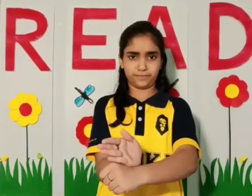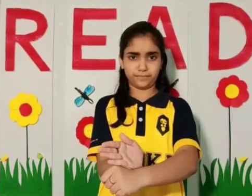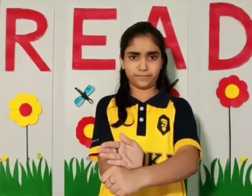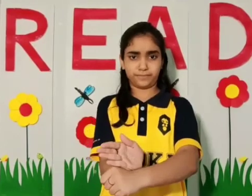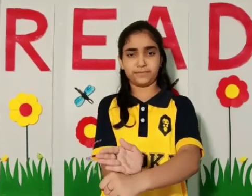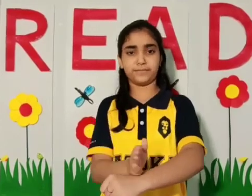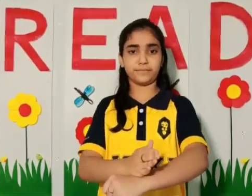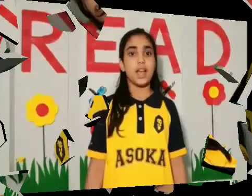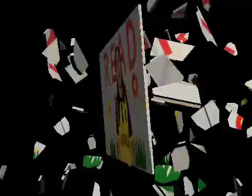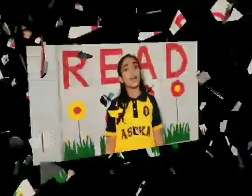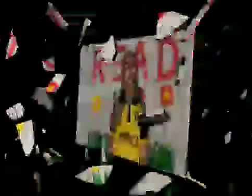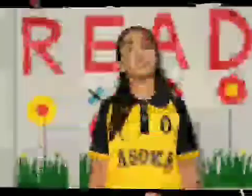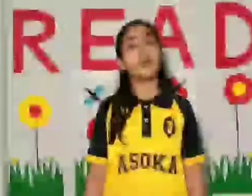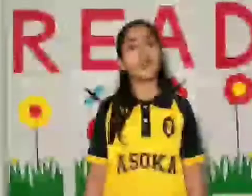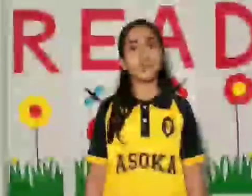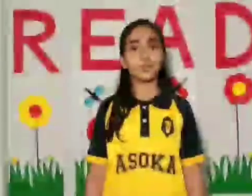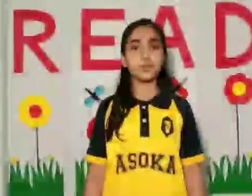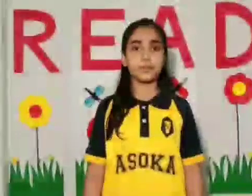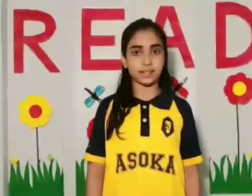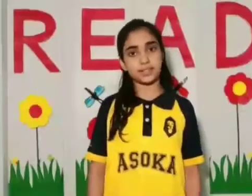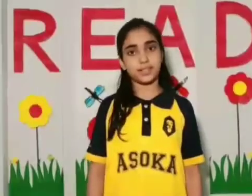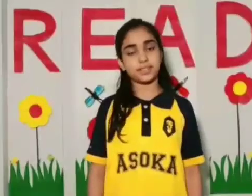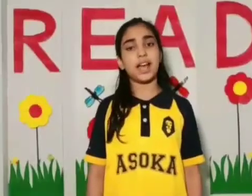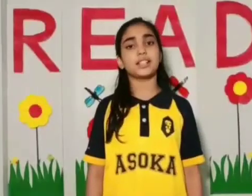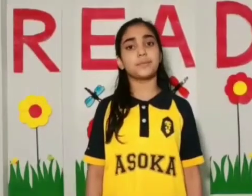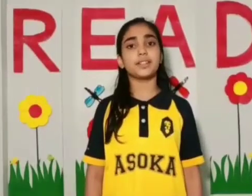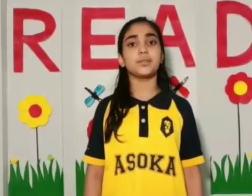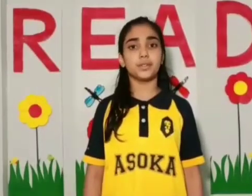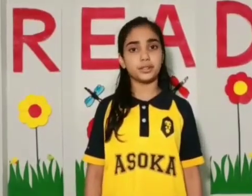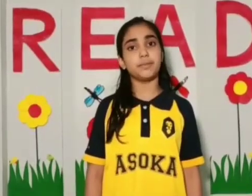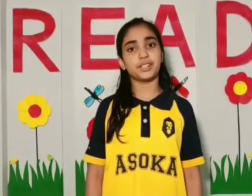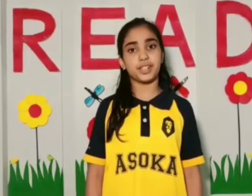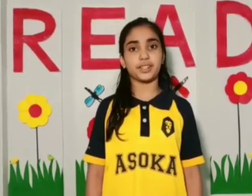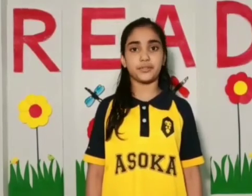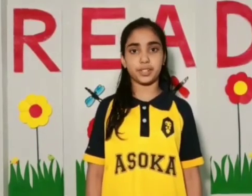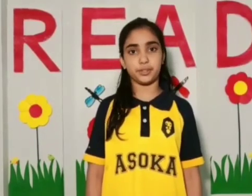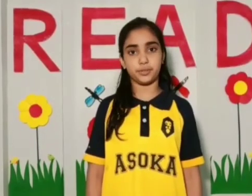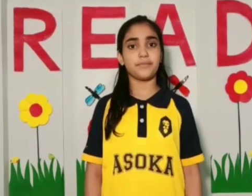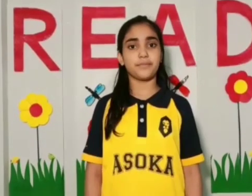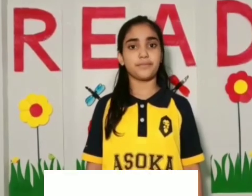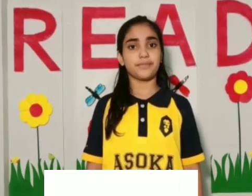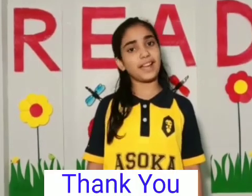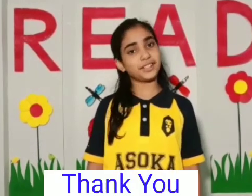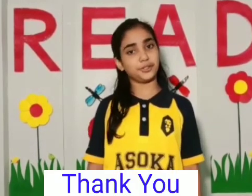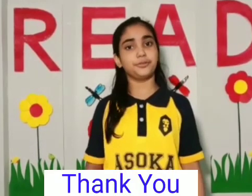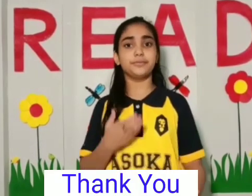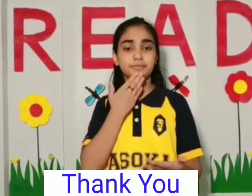late. I hope all of you would practice this and spread the word by sharing the video. Thank you.